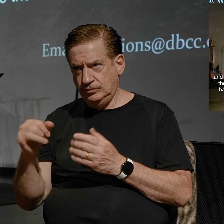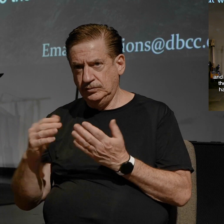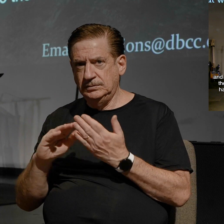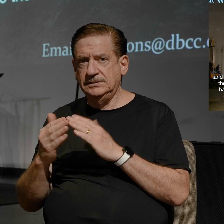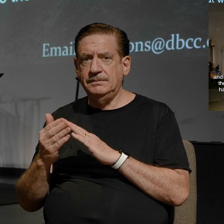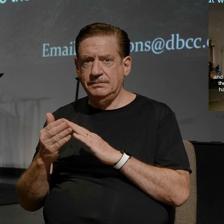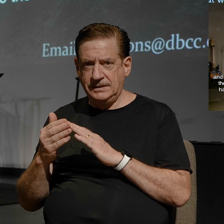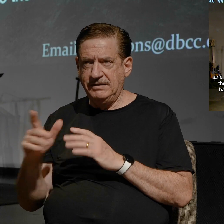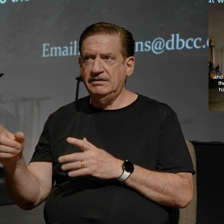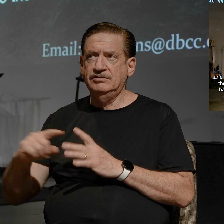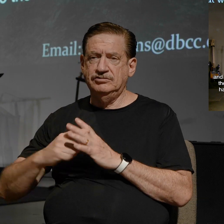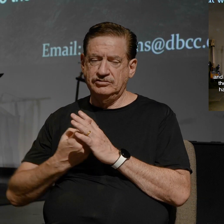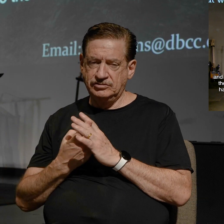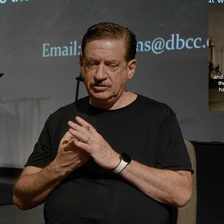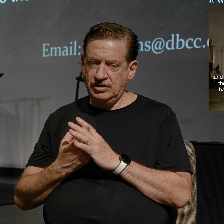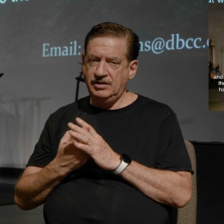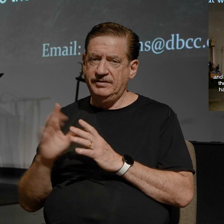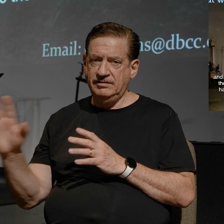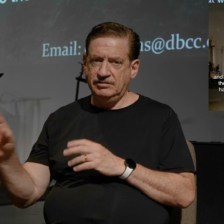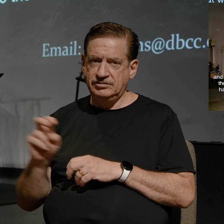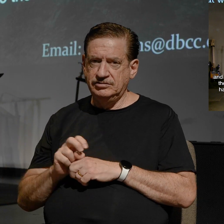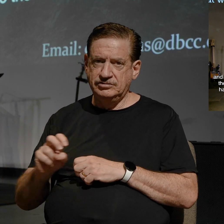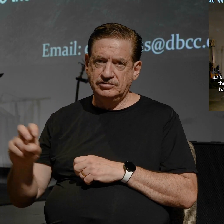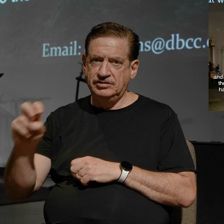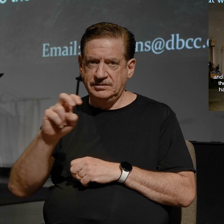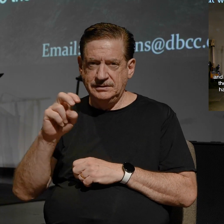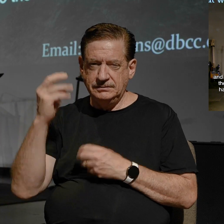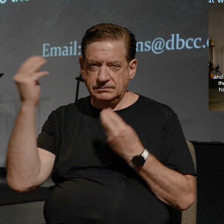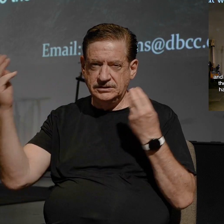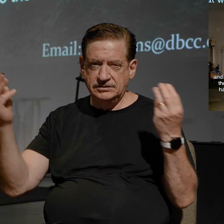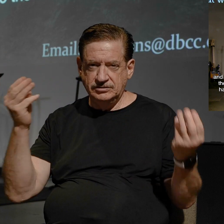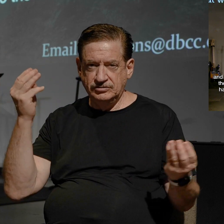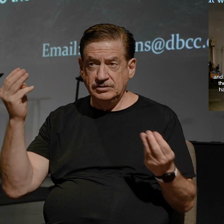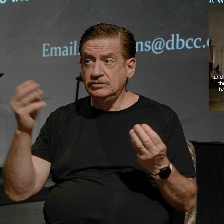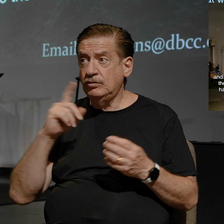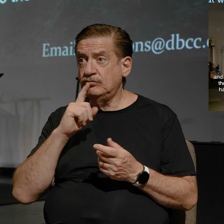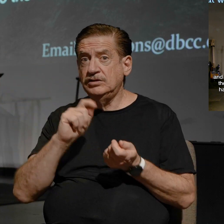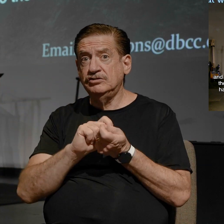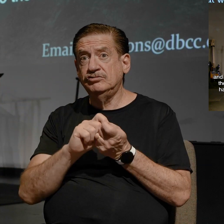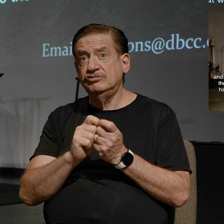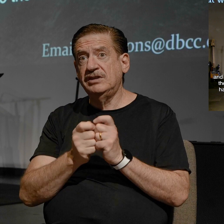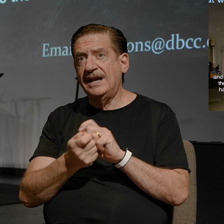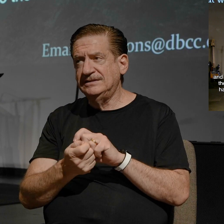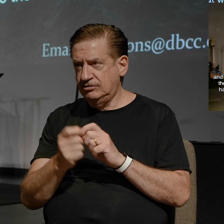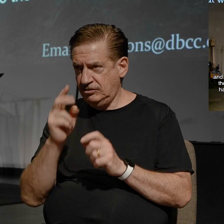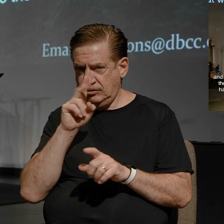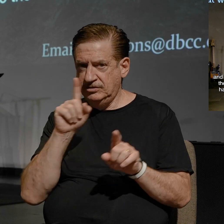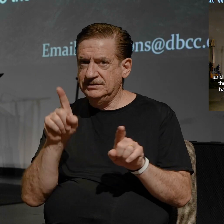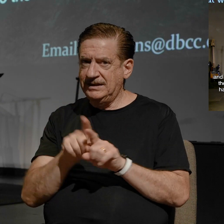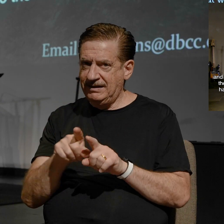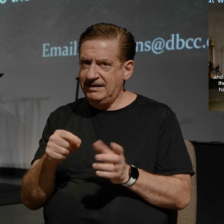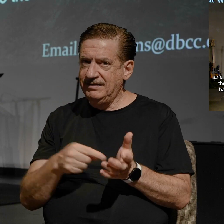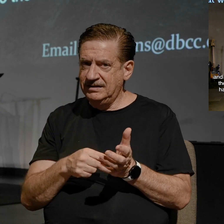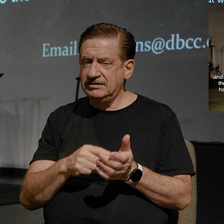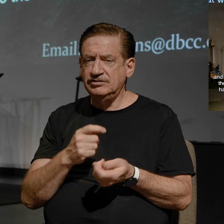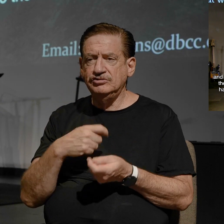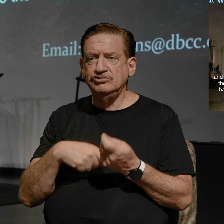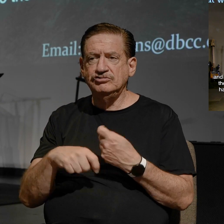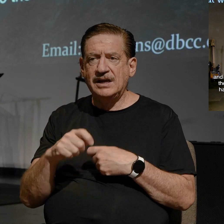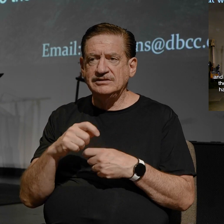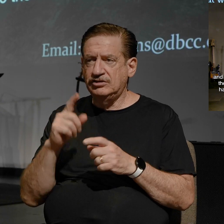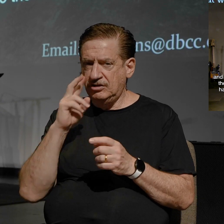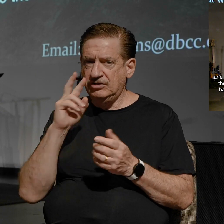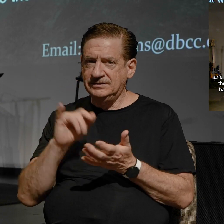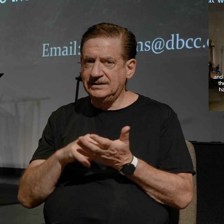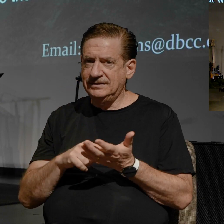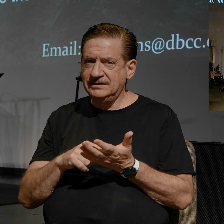spread out and begin their missionary journey. So really, the transaction more looks like this. The transaction of influence looks like